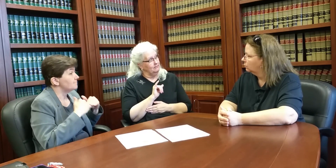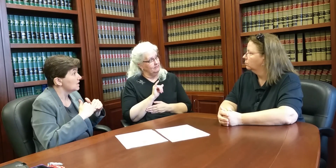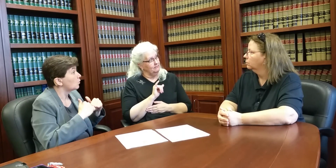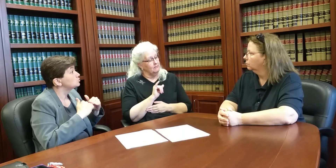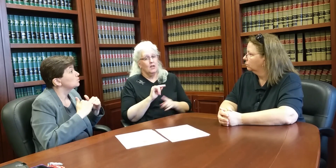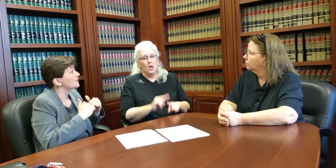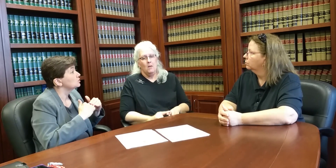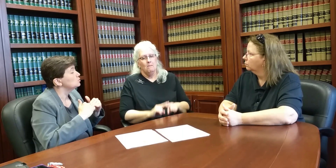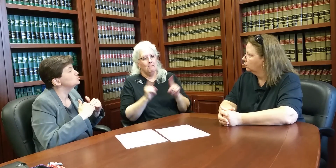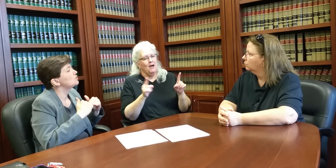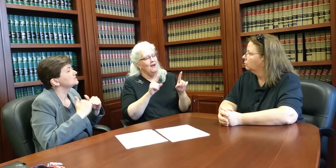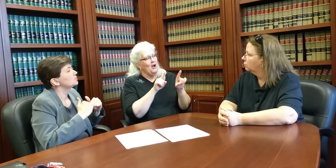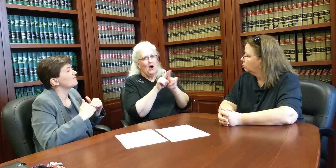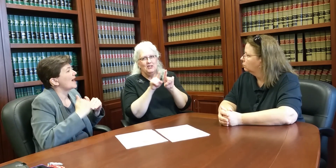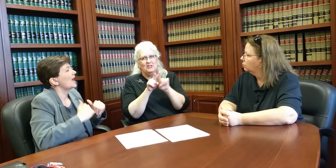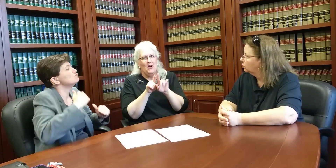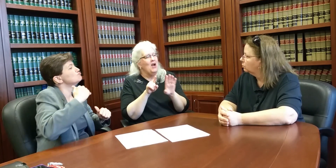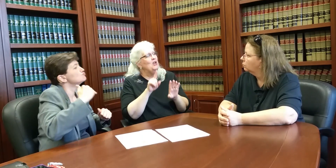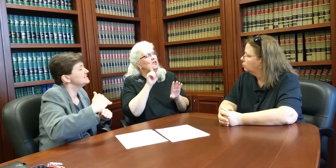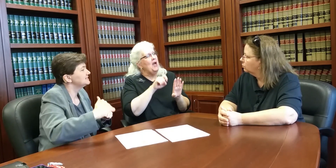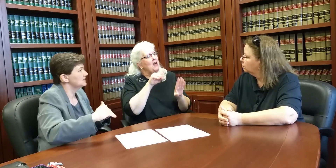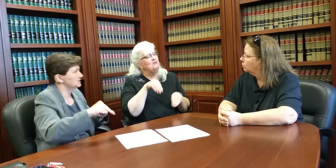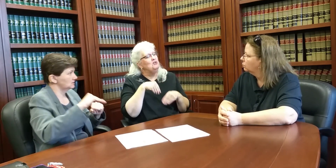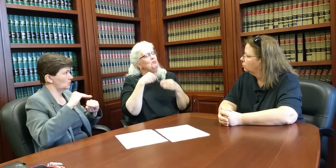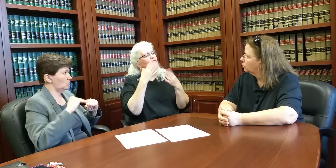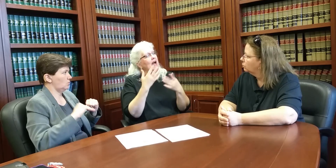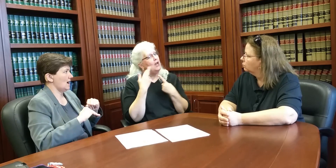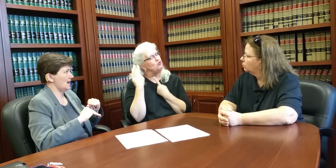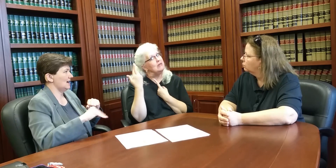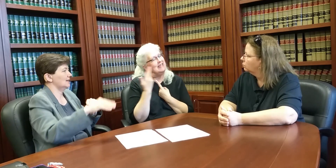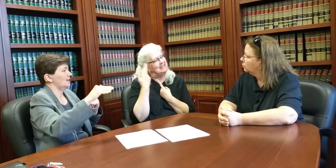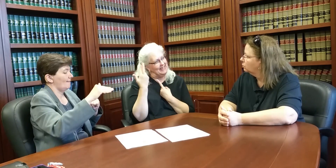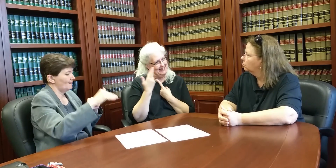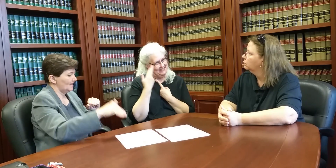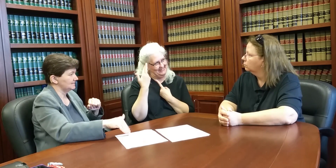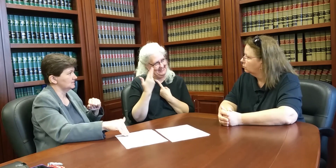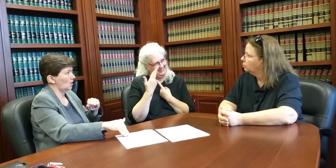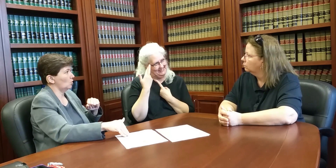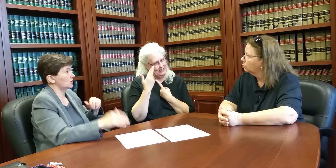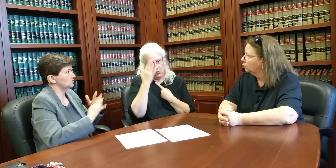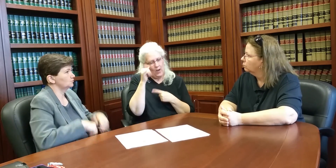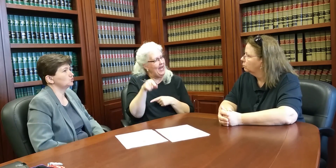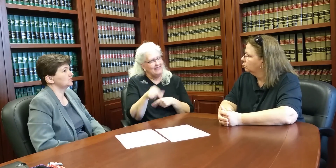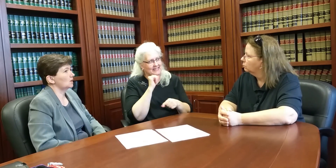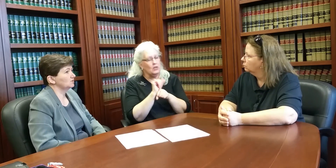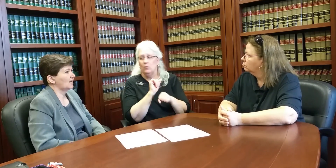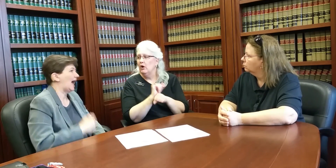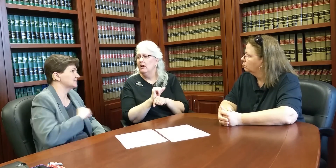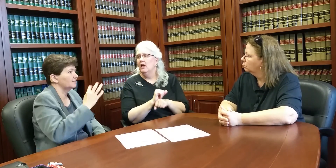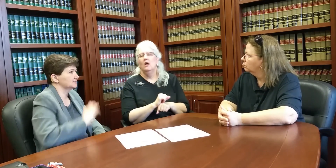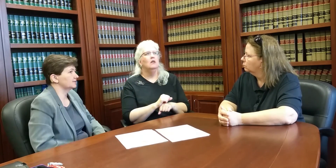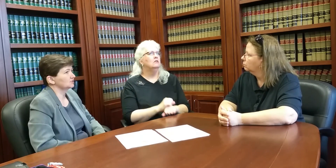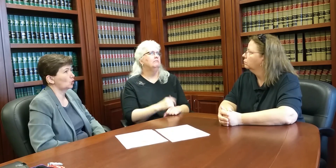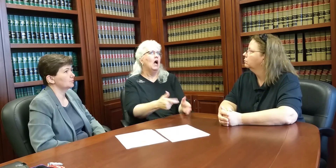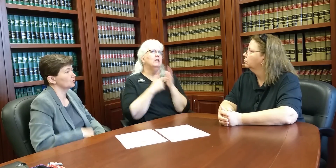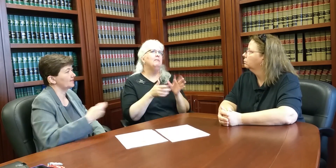But what you gotta do is you got to provide a reason why it did not work. Because if you just go and say, I demanded an interpreter and they